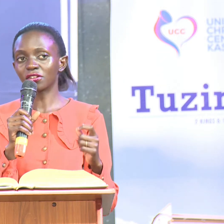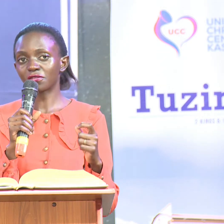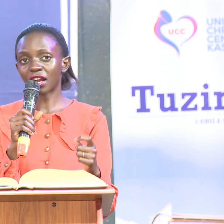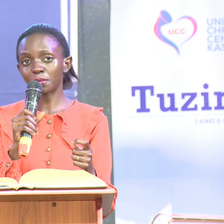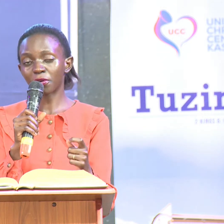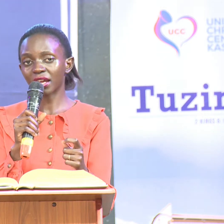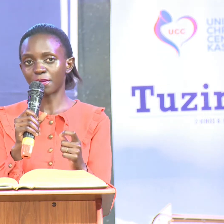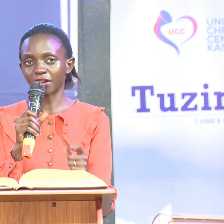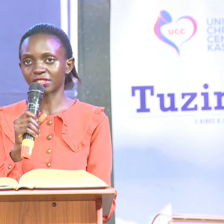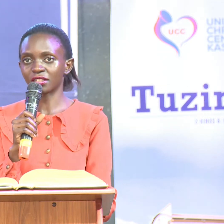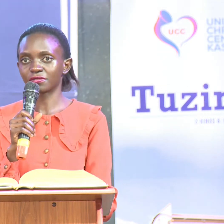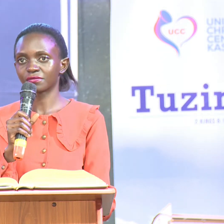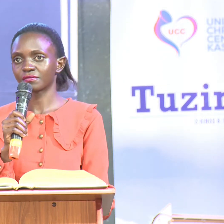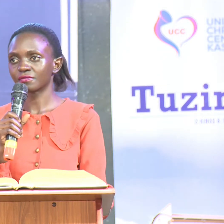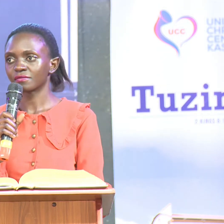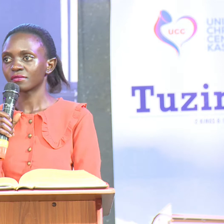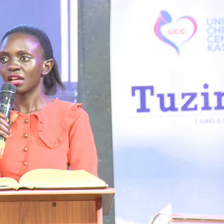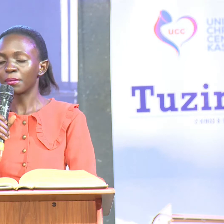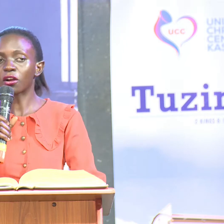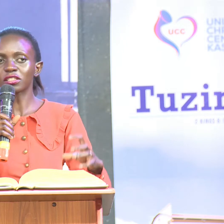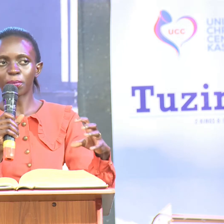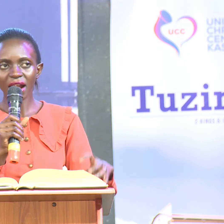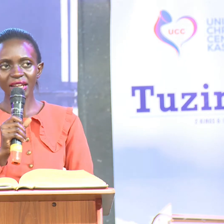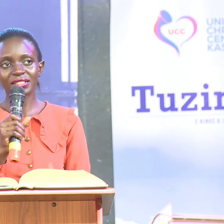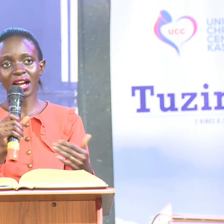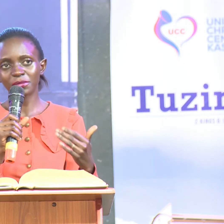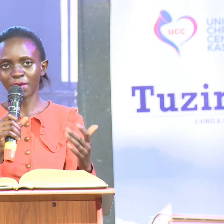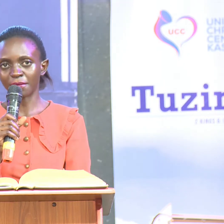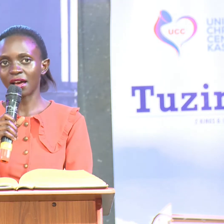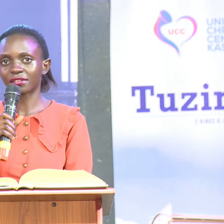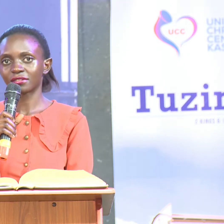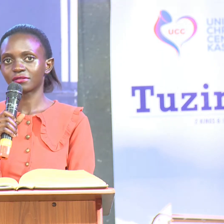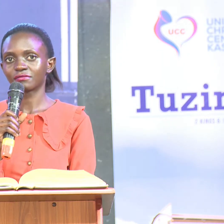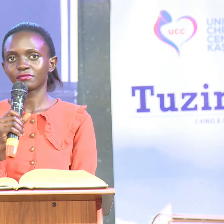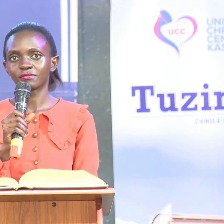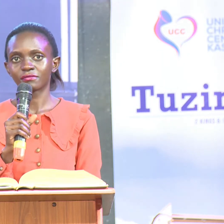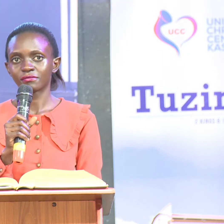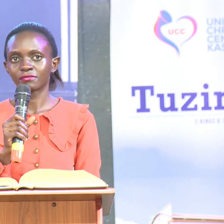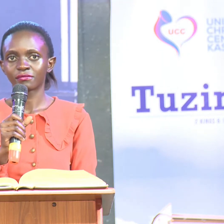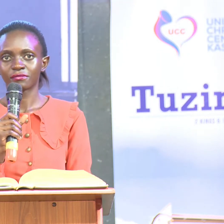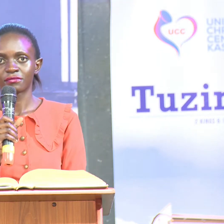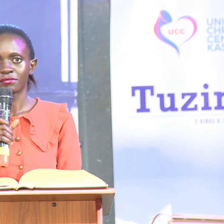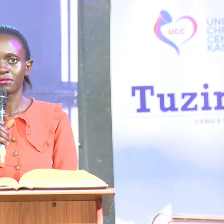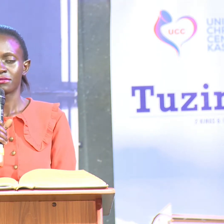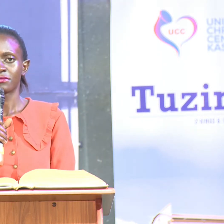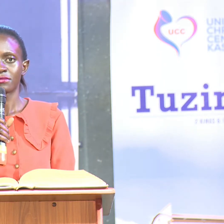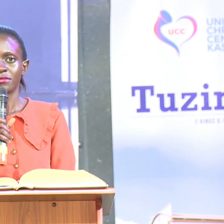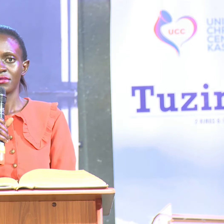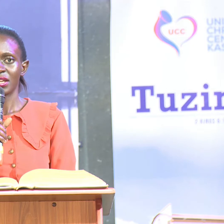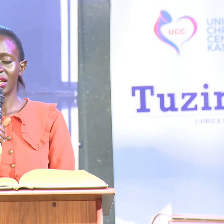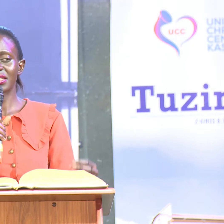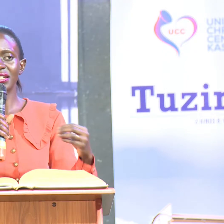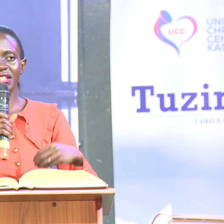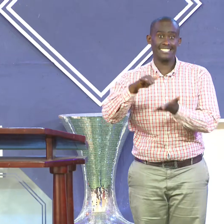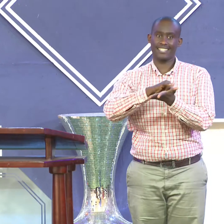You cannot overcome pride by yourself, because pride comes by birth. It is a nature